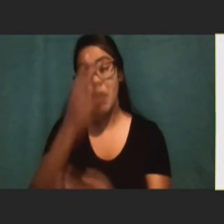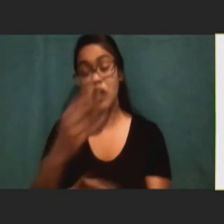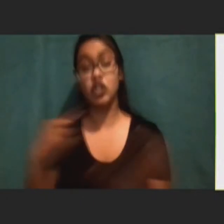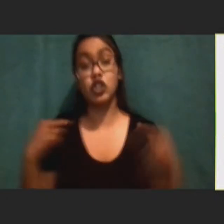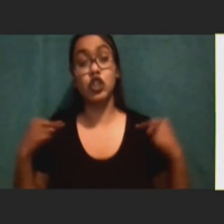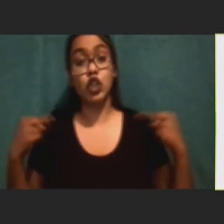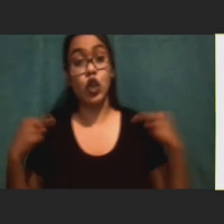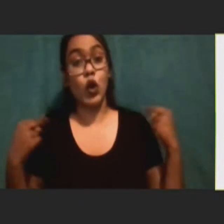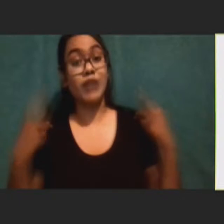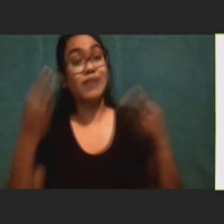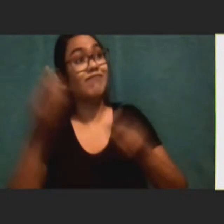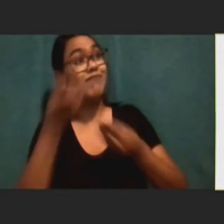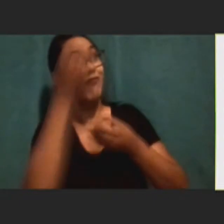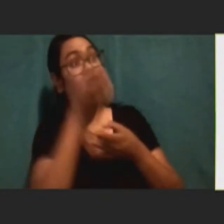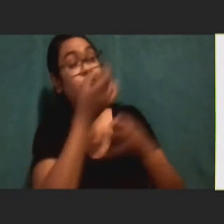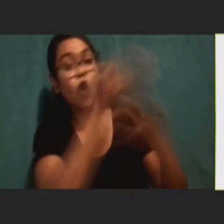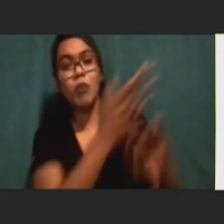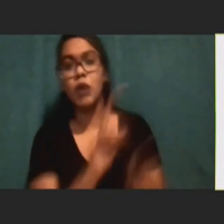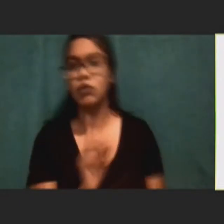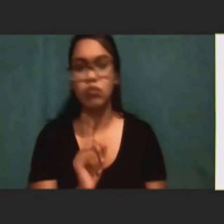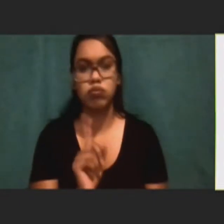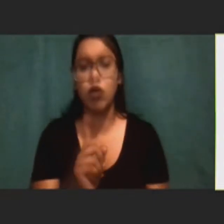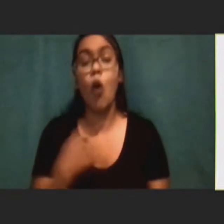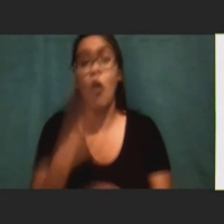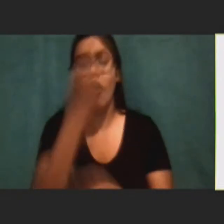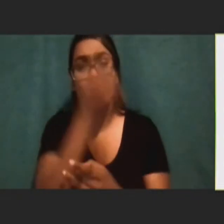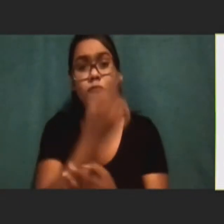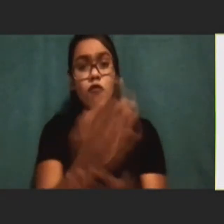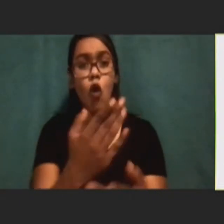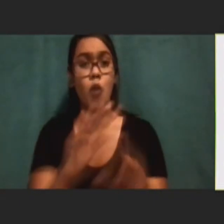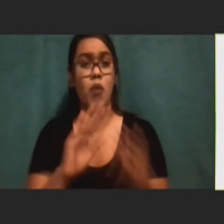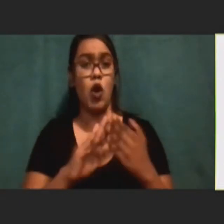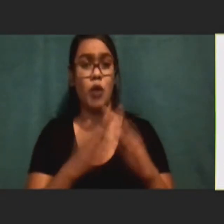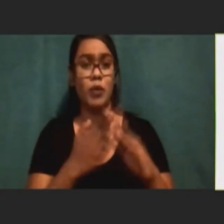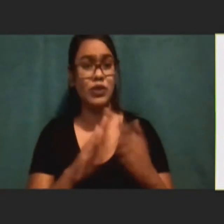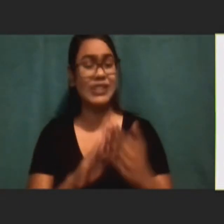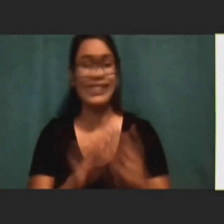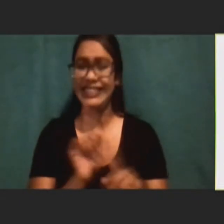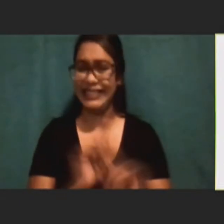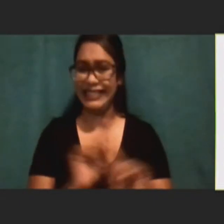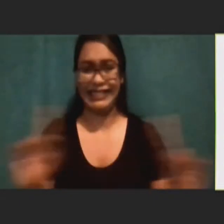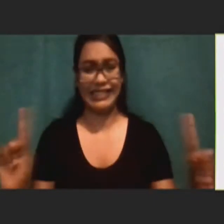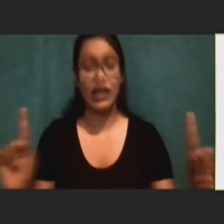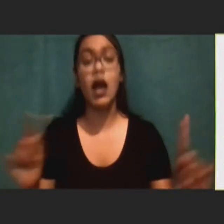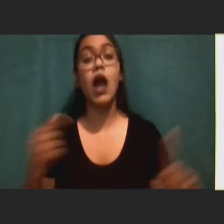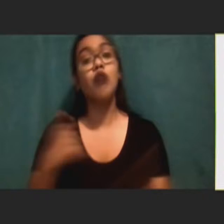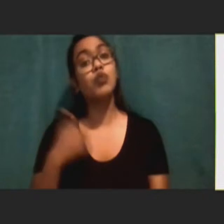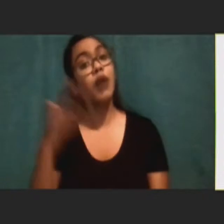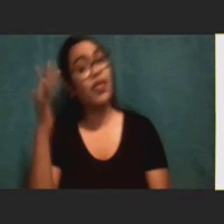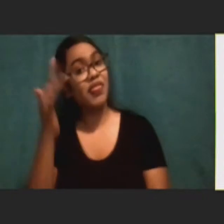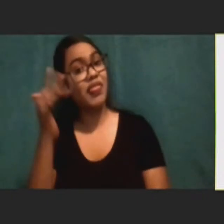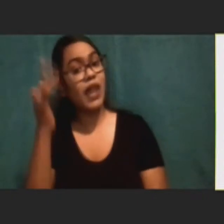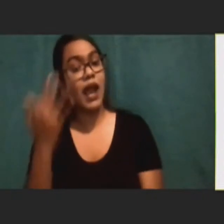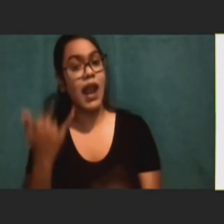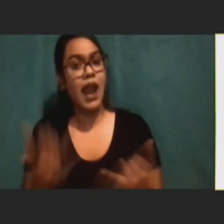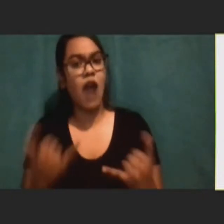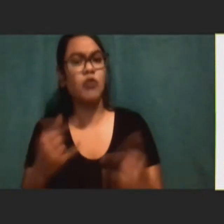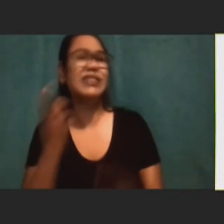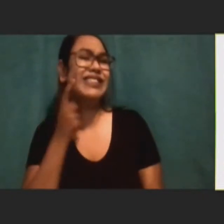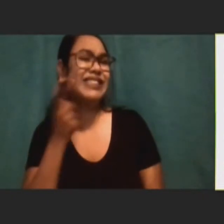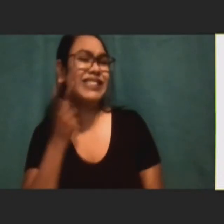from this pandemic to the citizens of those countries by thinking in a very simplistic way